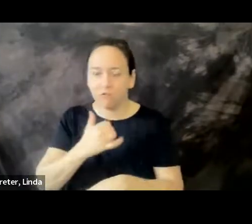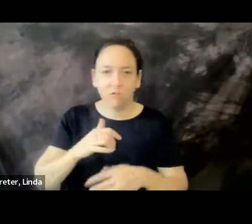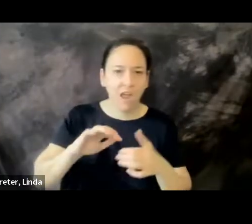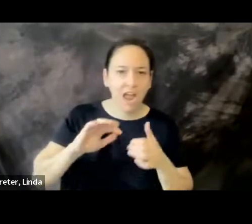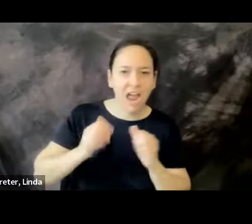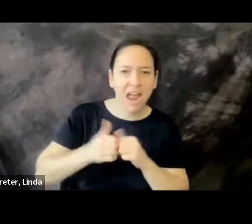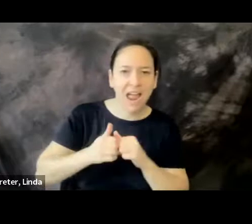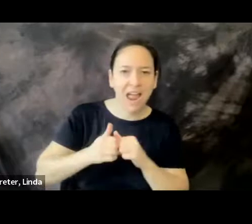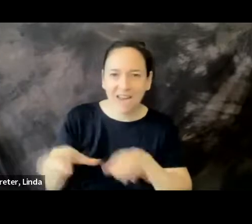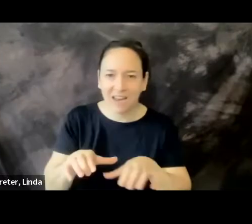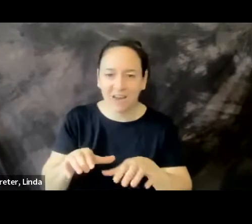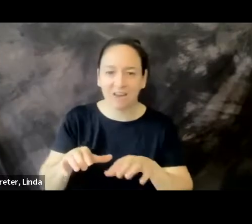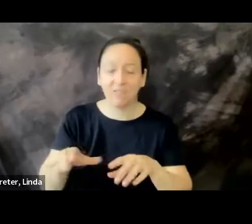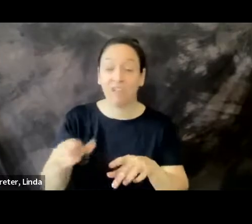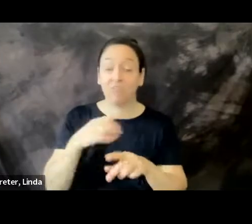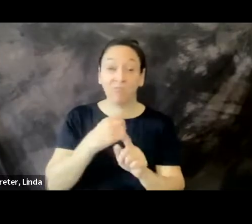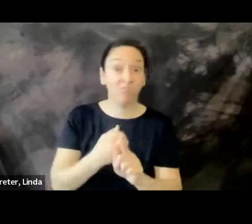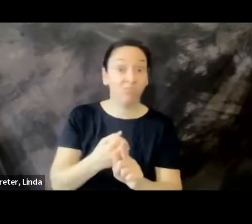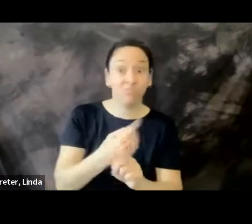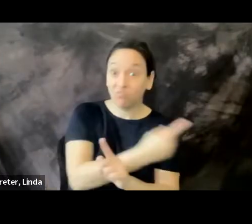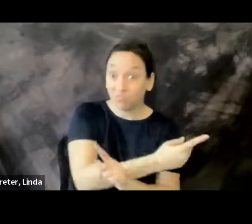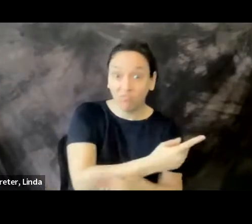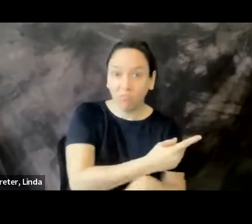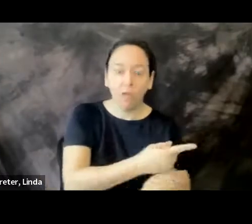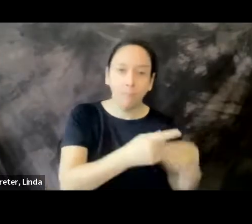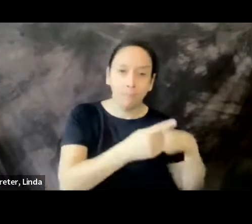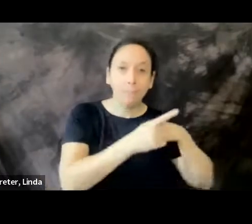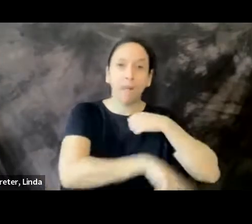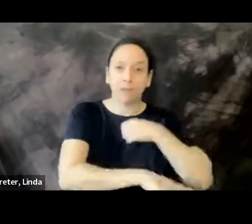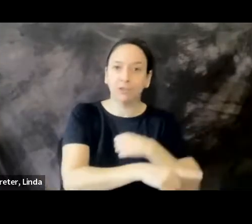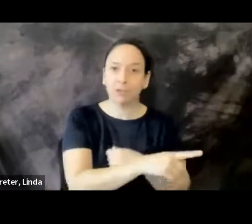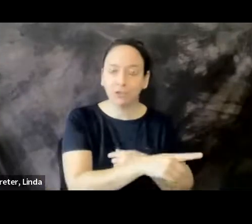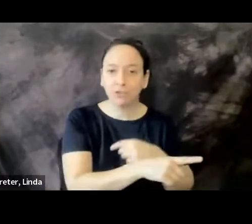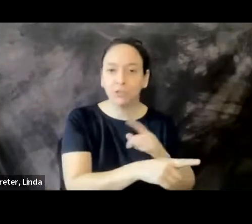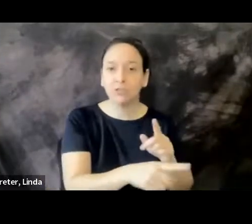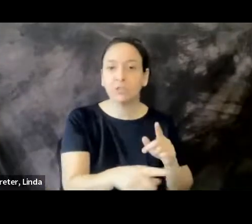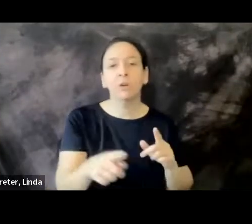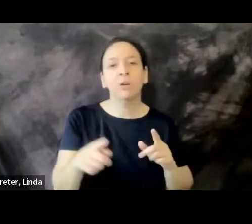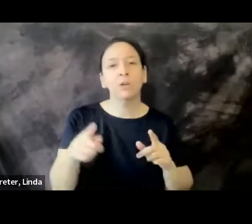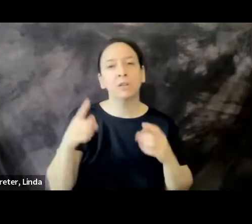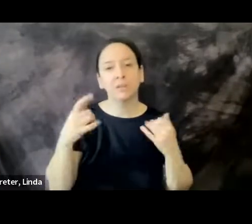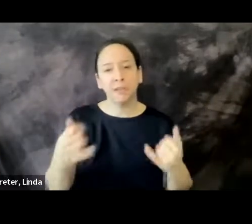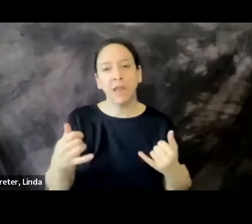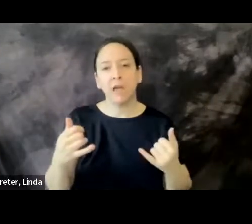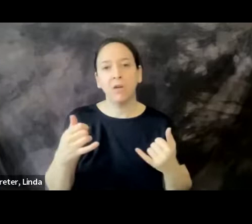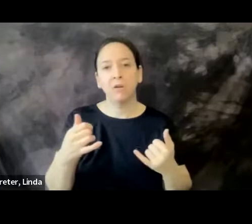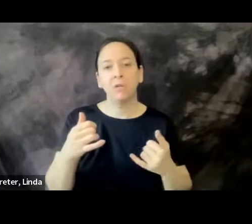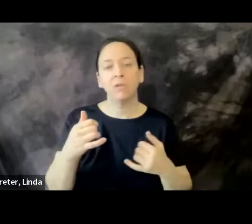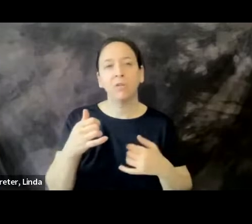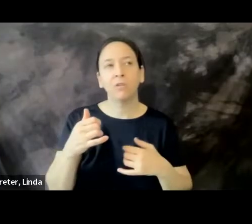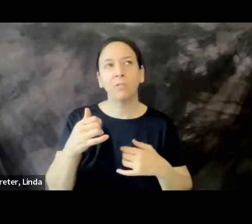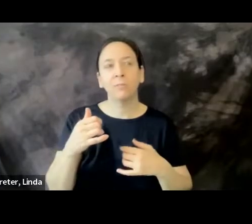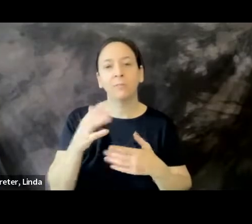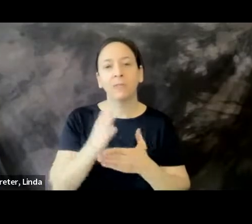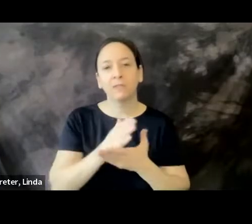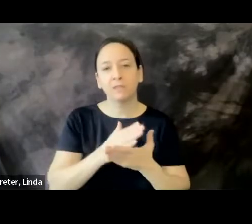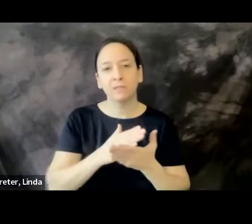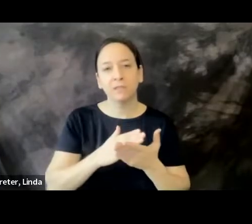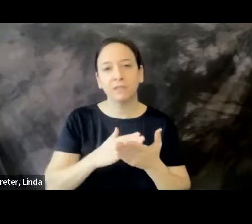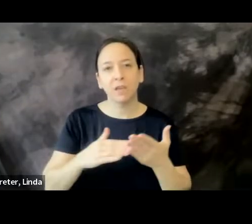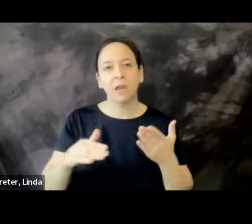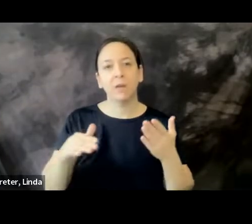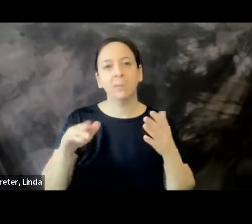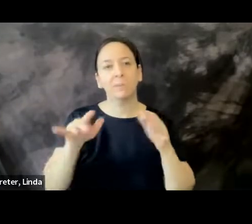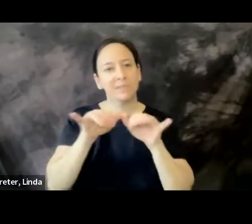who deviate from that. I think concretely, there's certain kinds of surveillance, especially some that are a little more